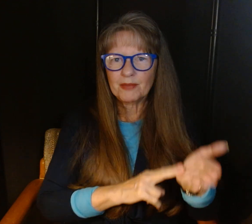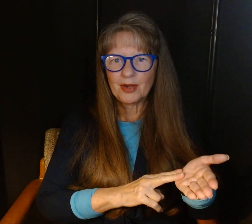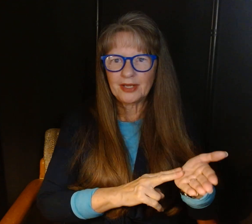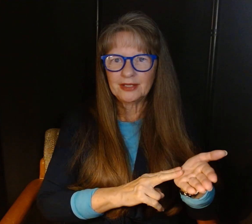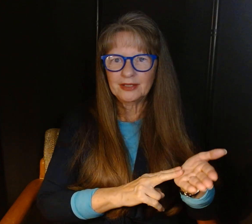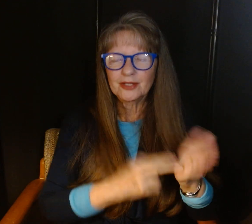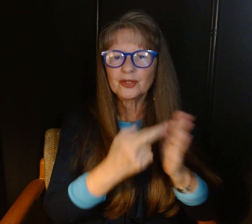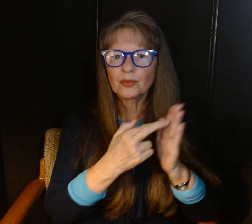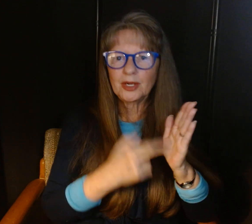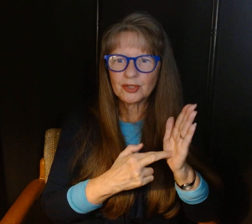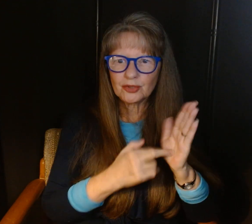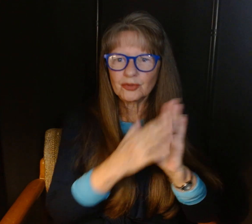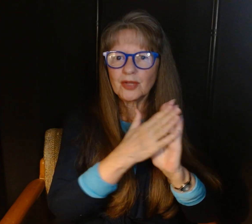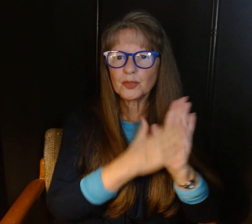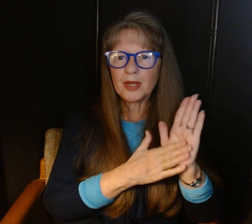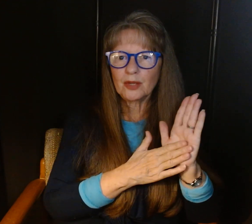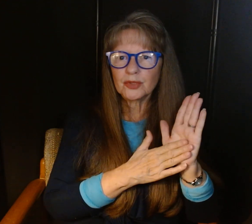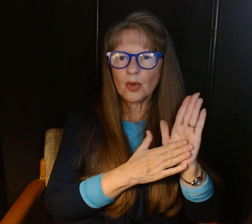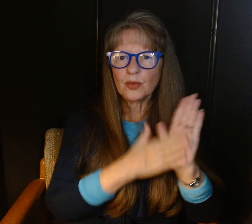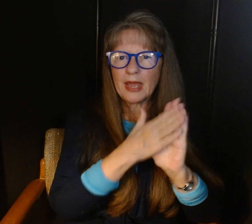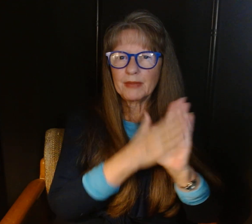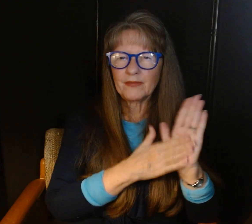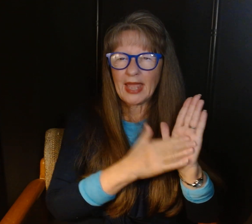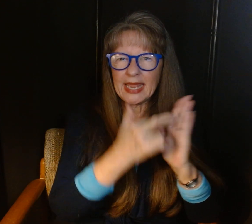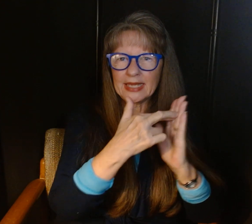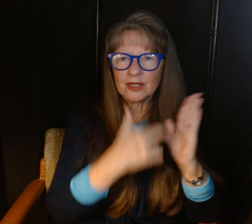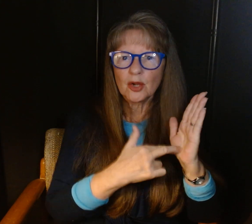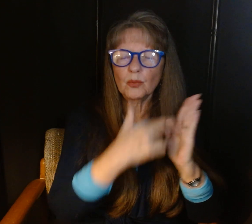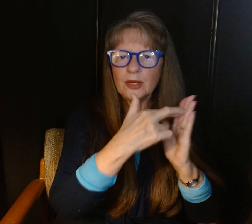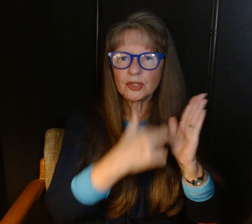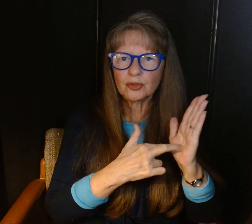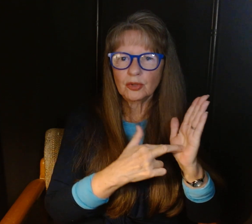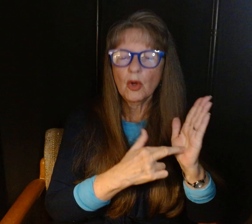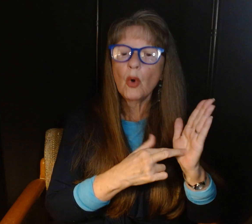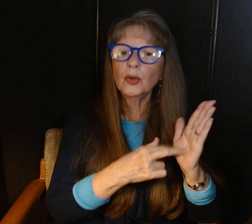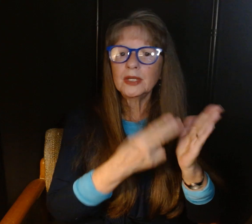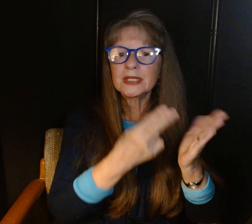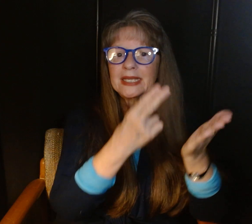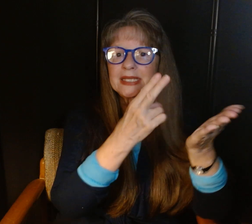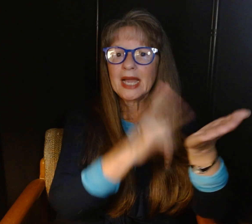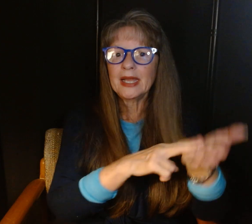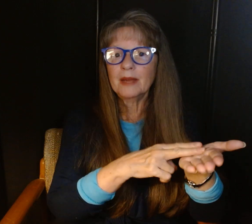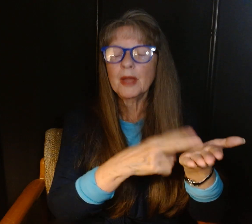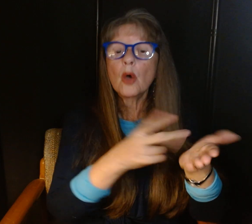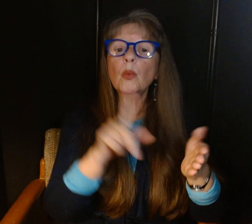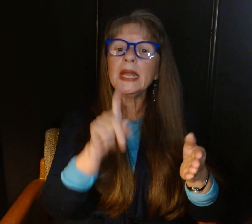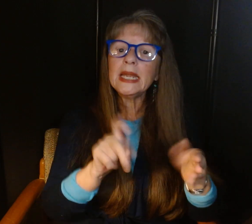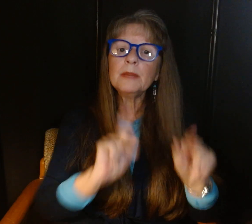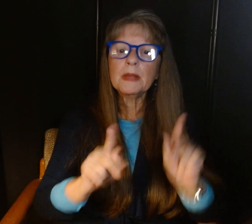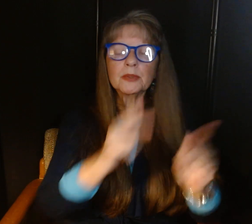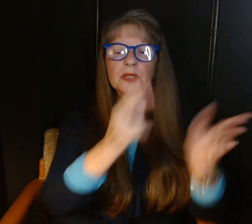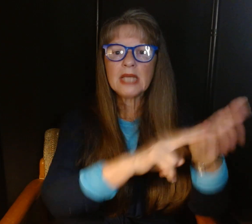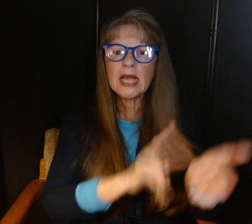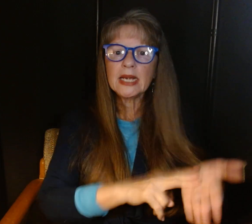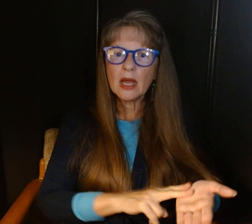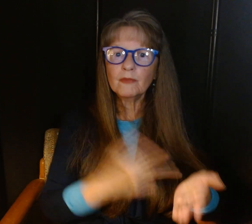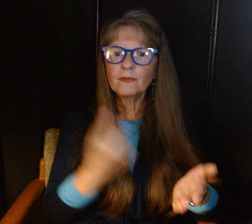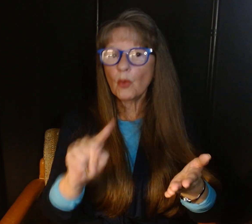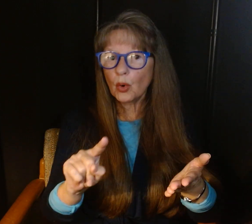on it to register. So that's why it goes the whole gambit of the hand, register. Or you could say sign up. We need people to sign up